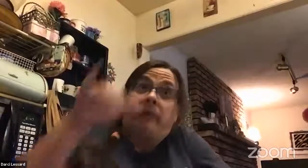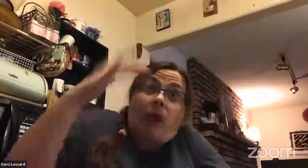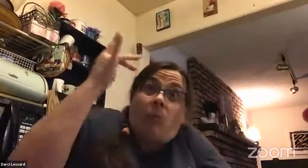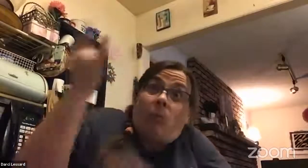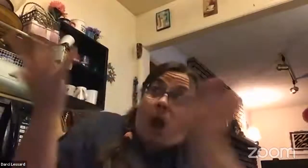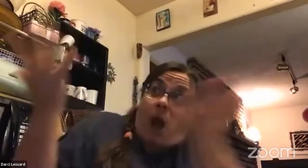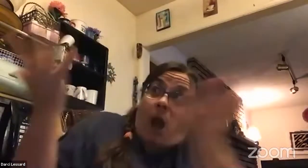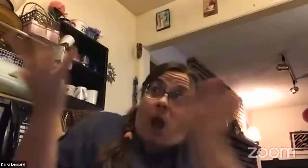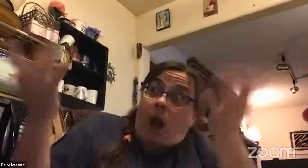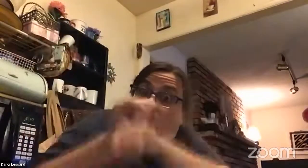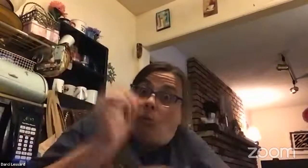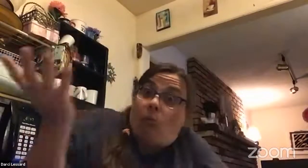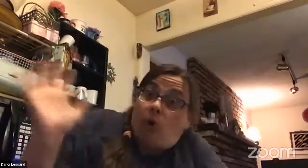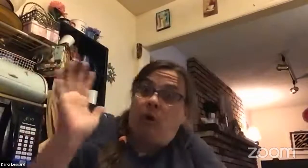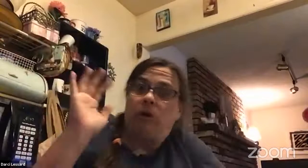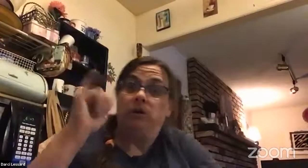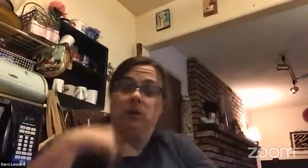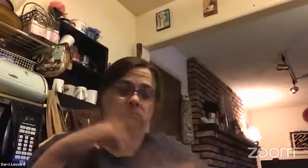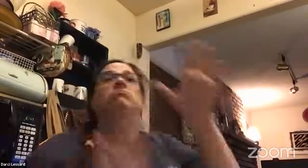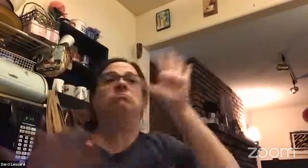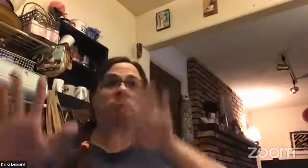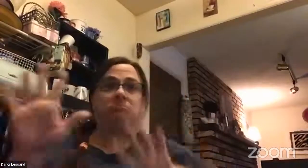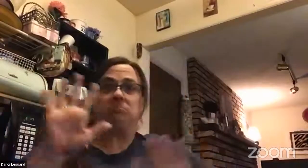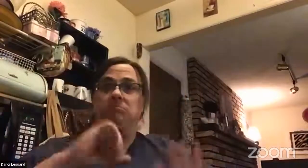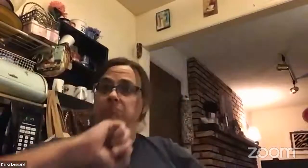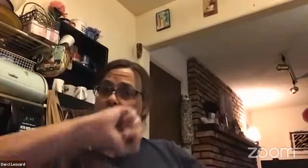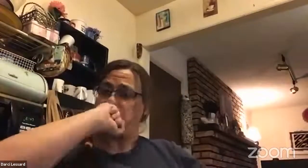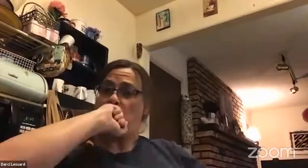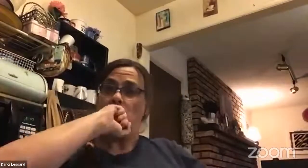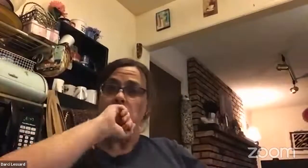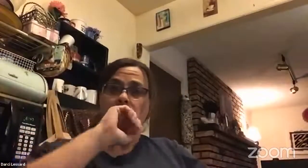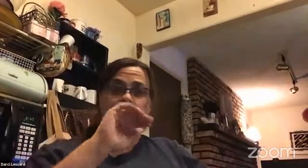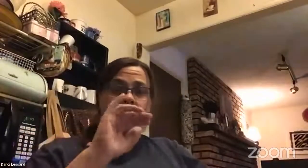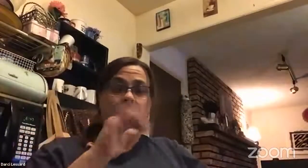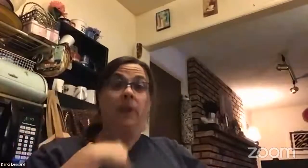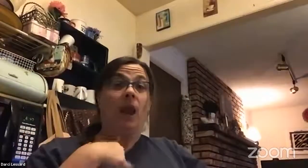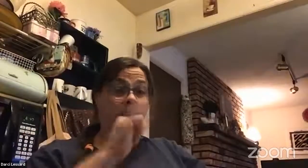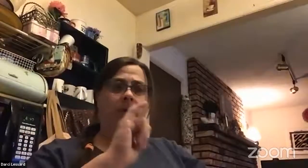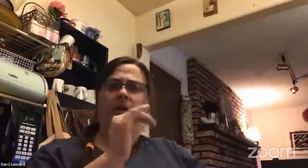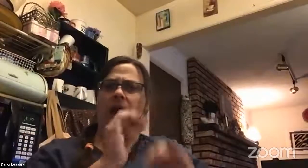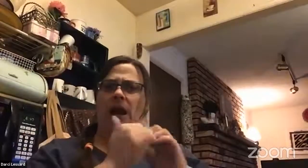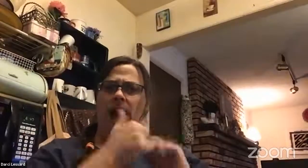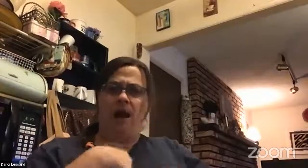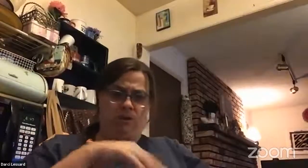always thought that deaf could not do anything, right? Deaf can't. Until finally one day she realized,